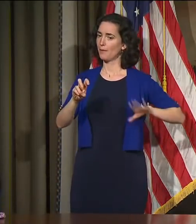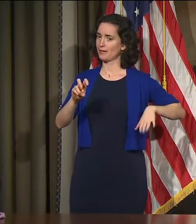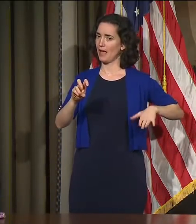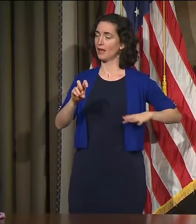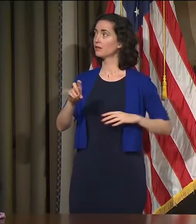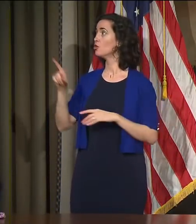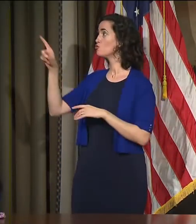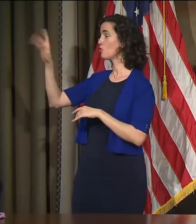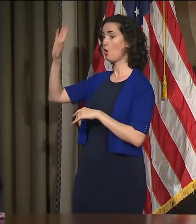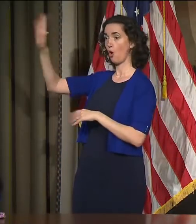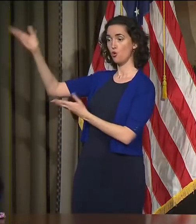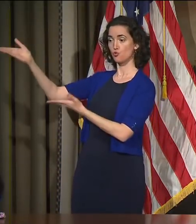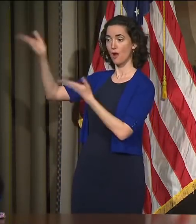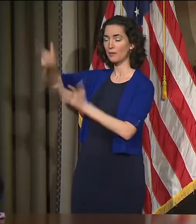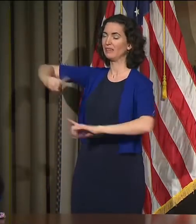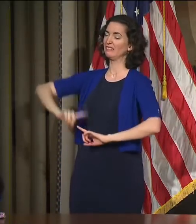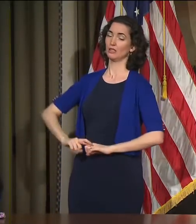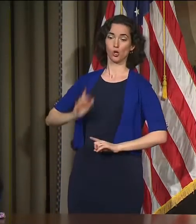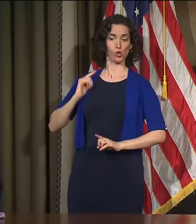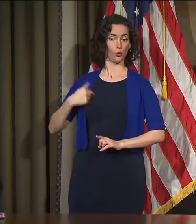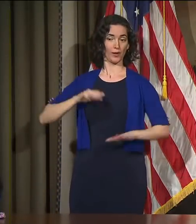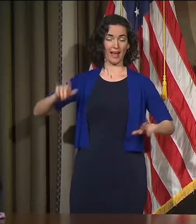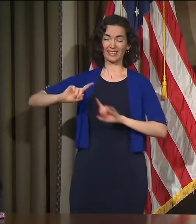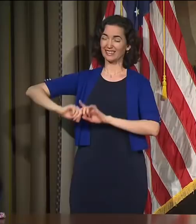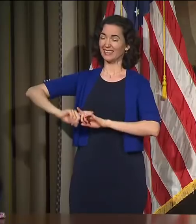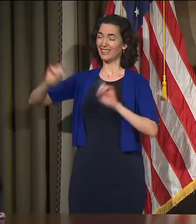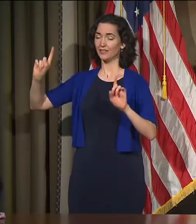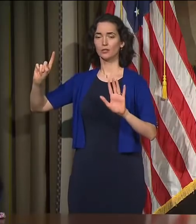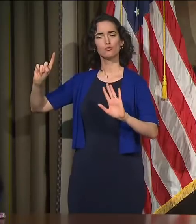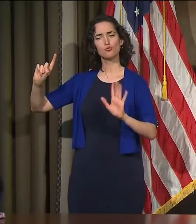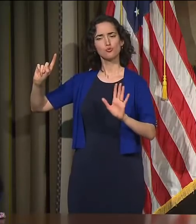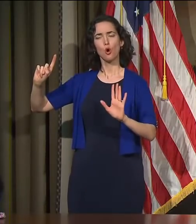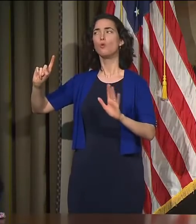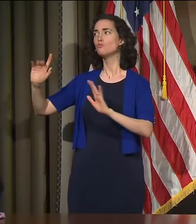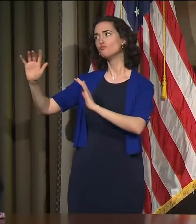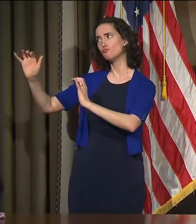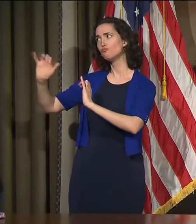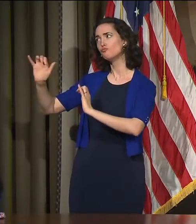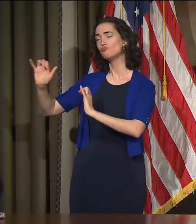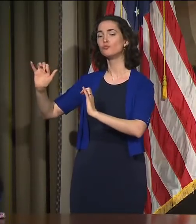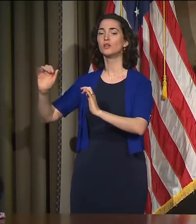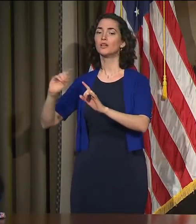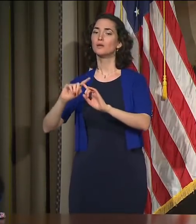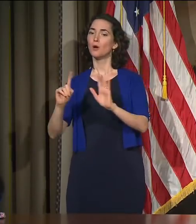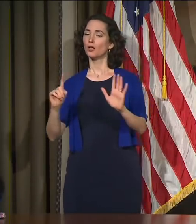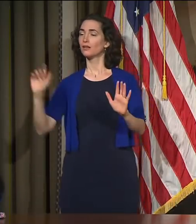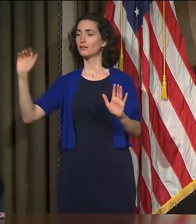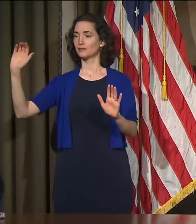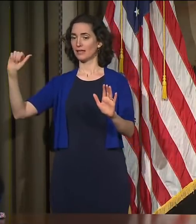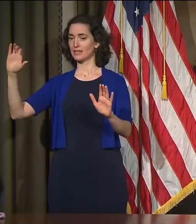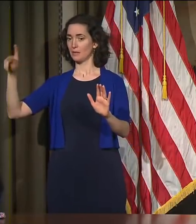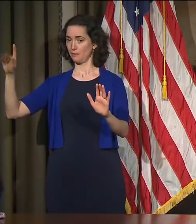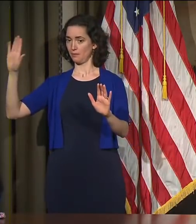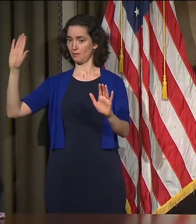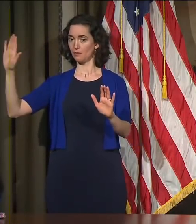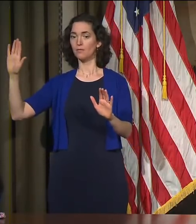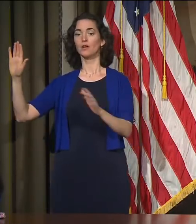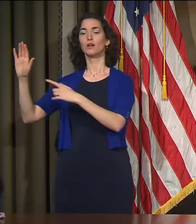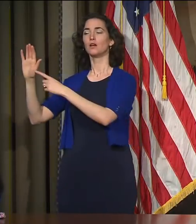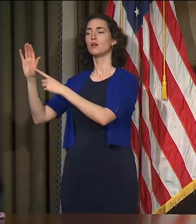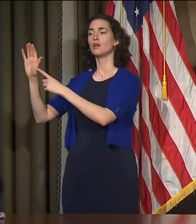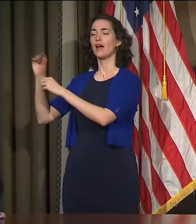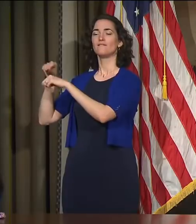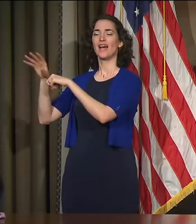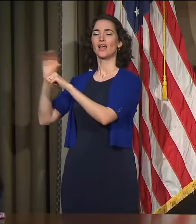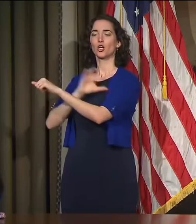drastically different from what ACIP recommended. We're still reviewing closely. So the ACIP, the Advisory Committee on Immunization Practices,